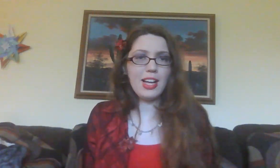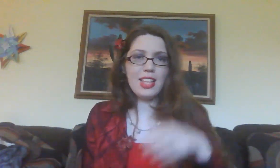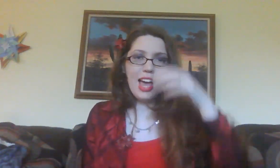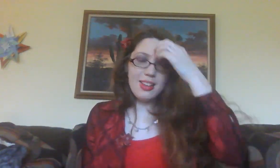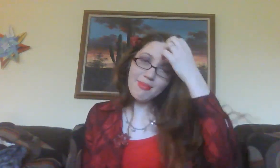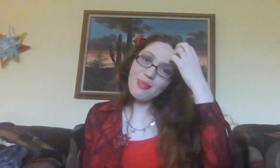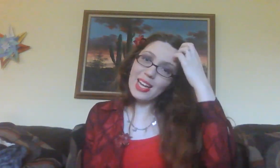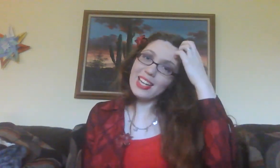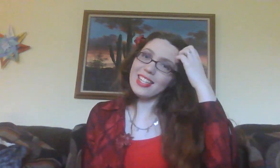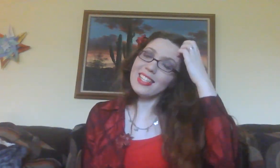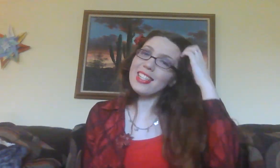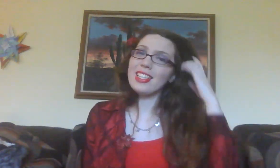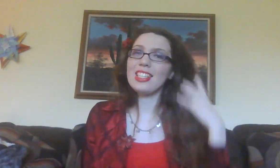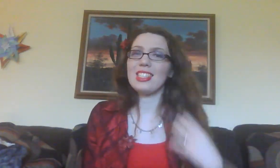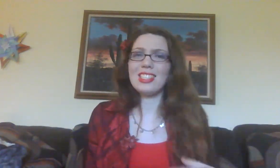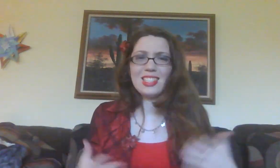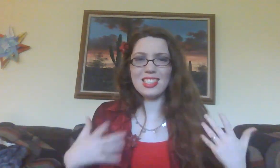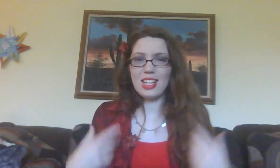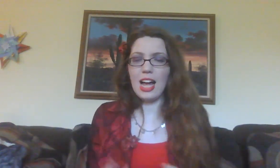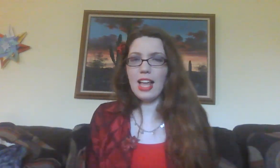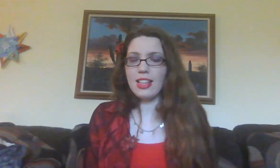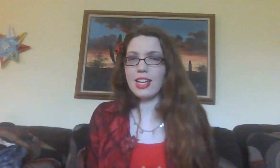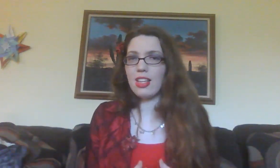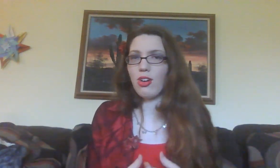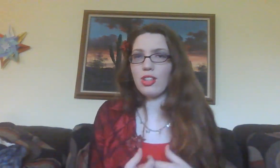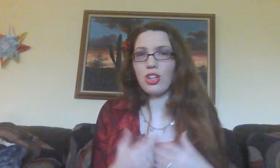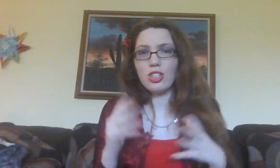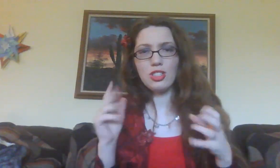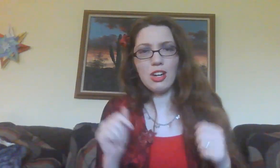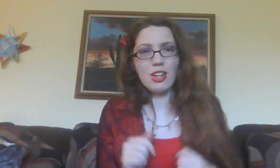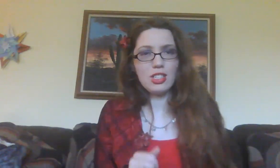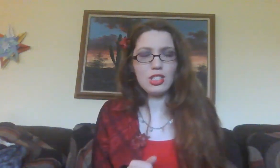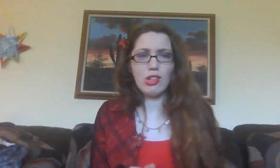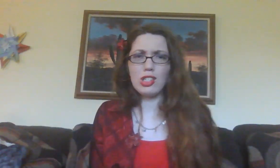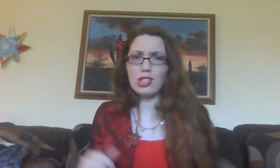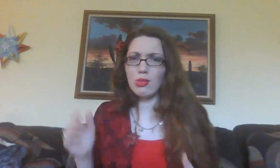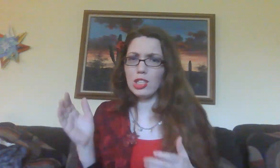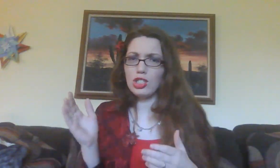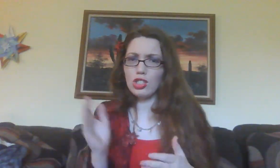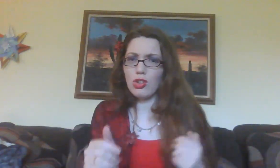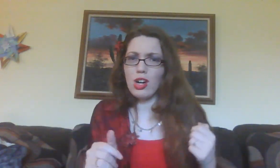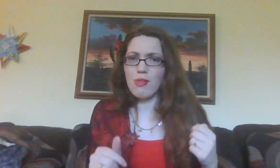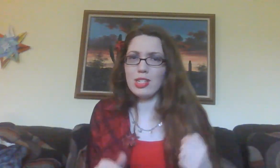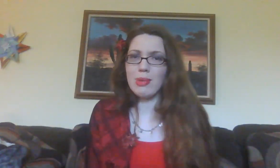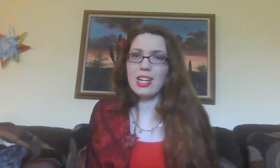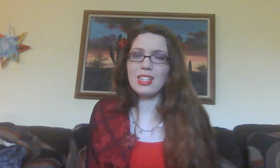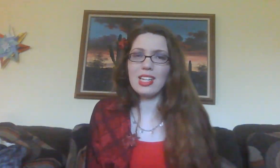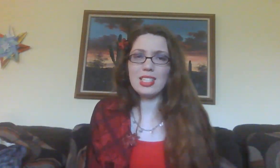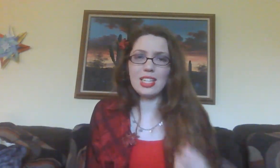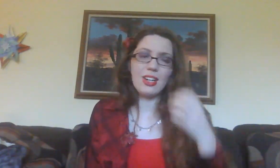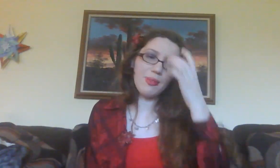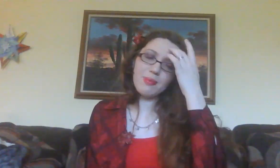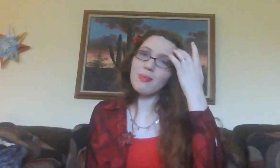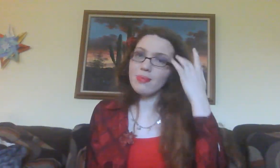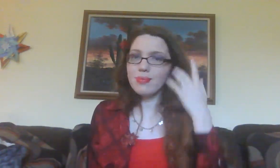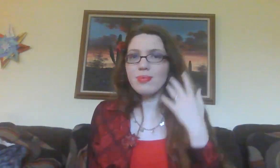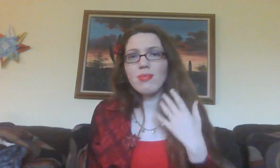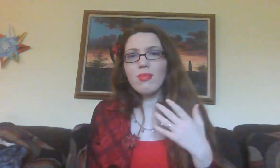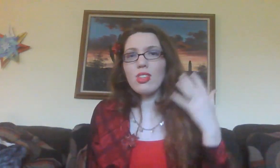that, but it's just, I like the whole other sound it has to it. It's also really short, which made it easier.